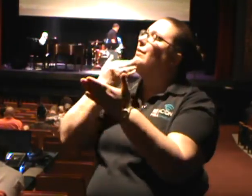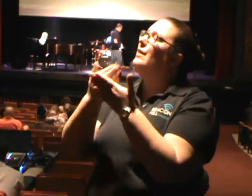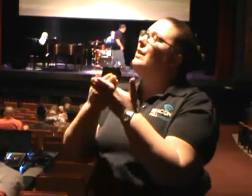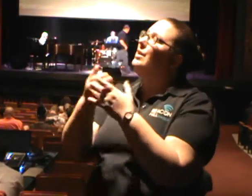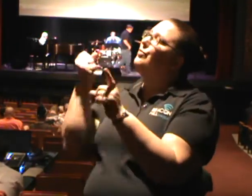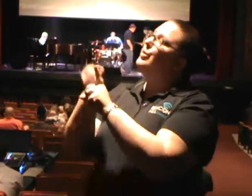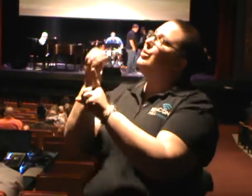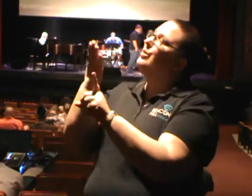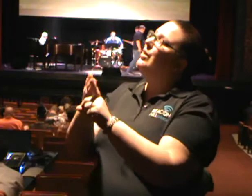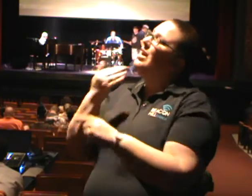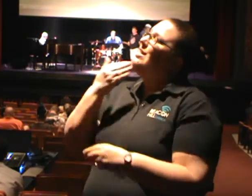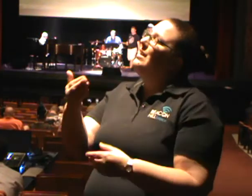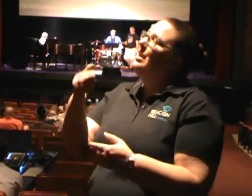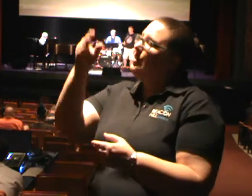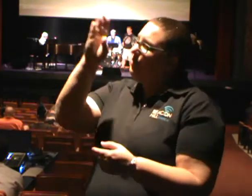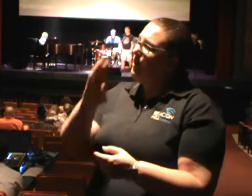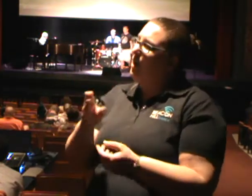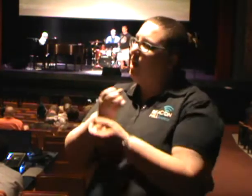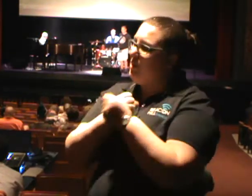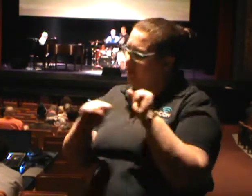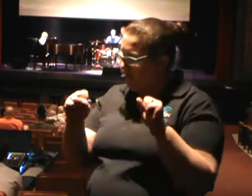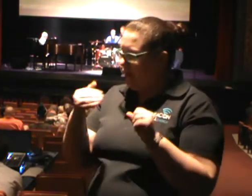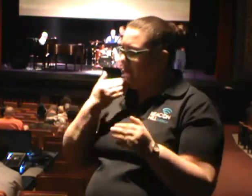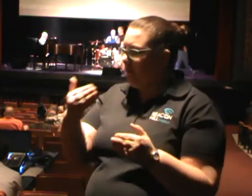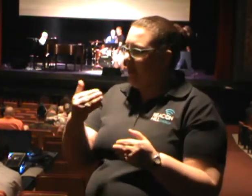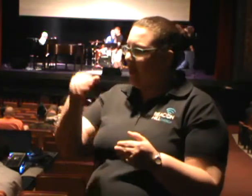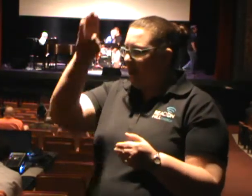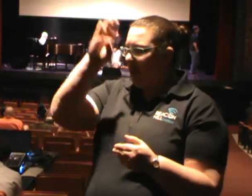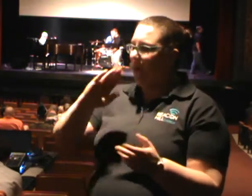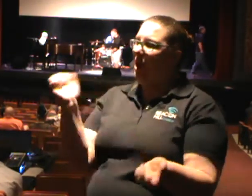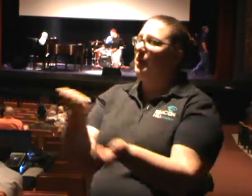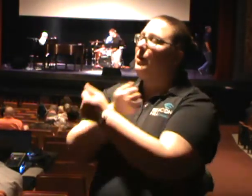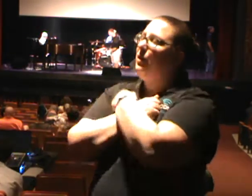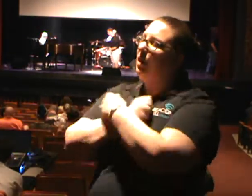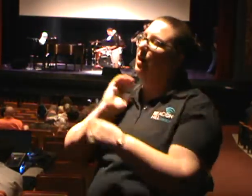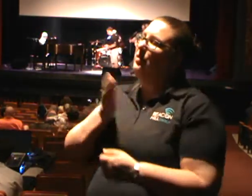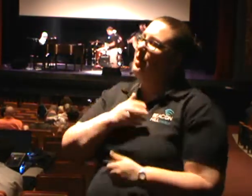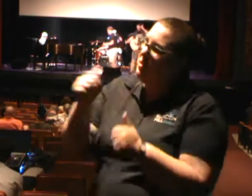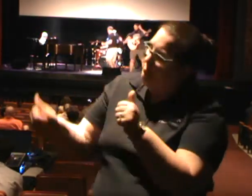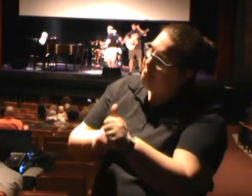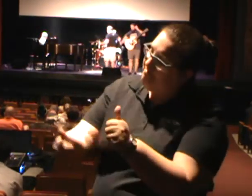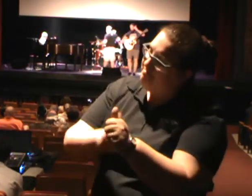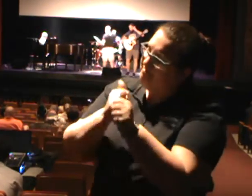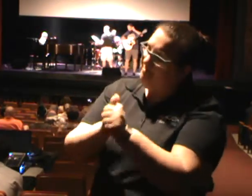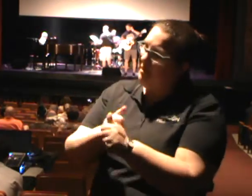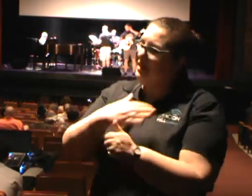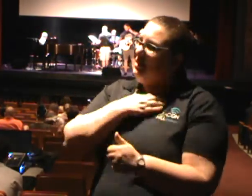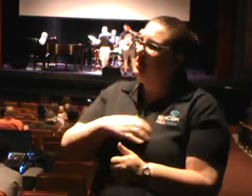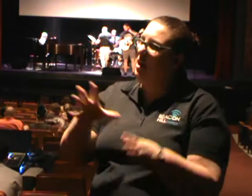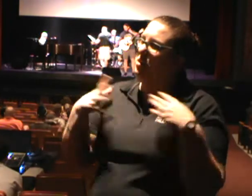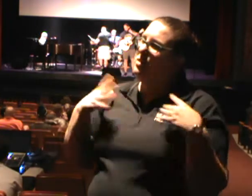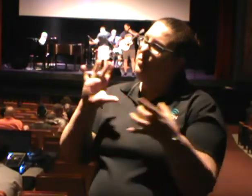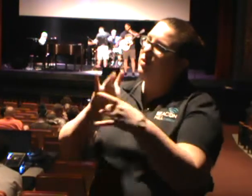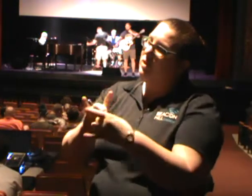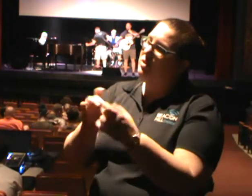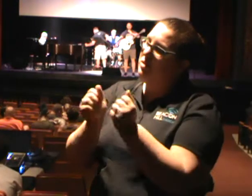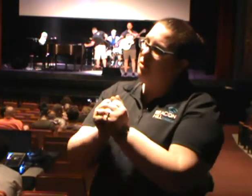thank you for being a God who saves. I thank you for being a God who loves us, who chases after us, who desires to have a relationship with